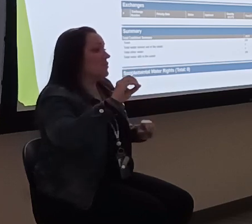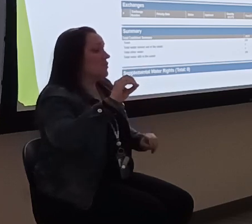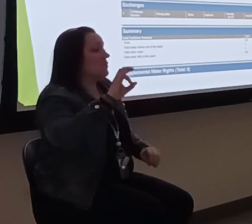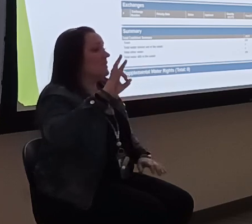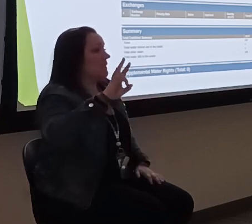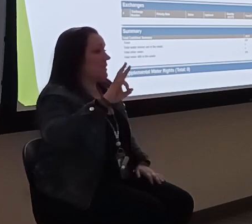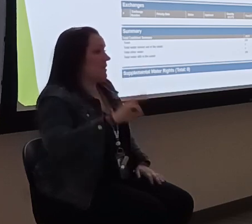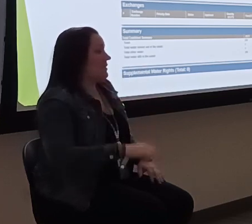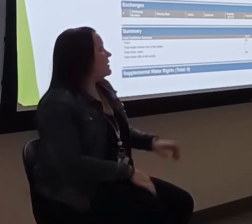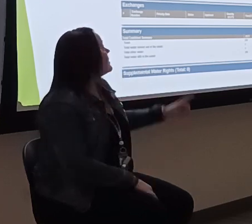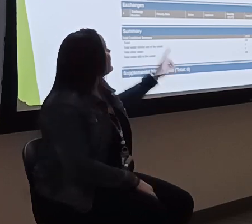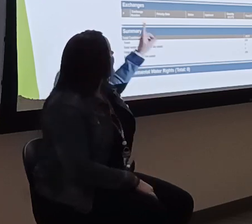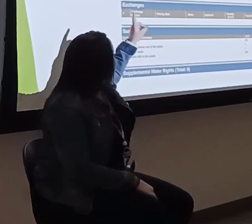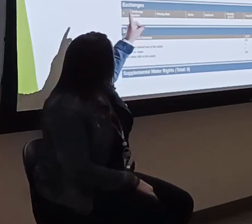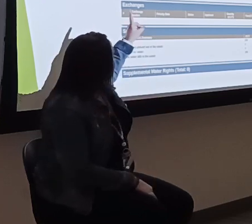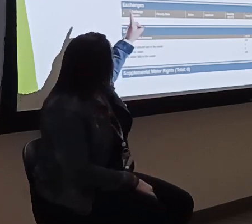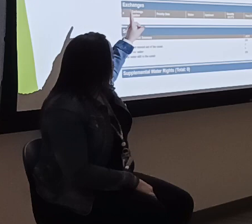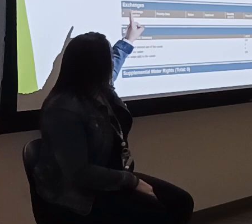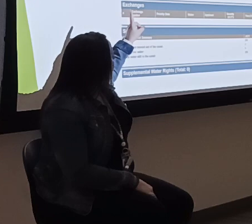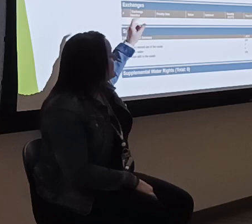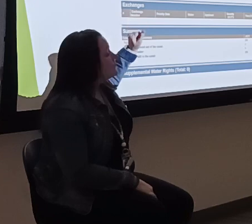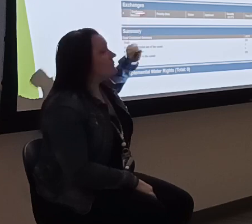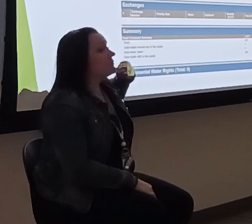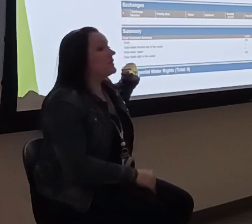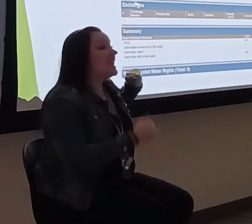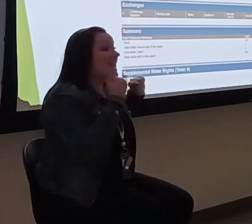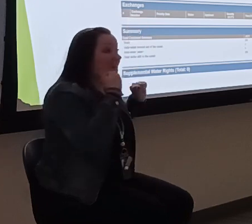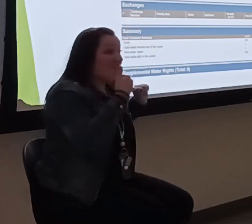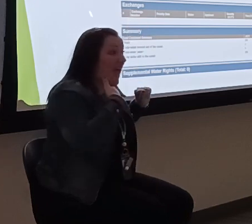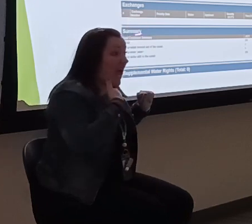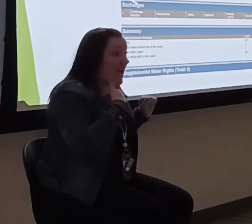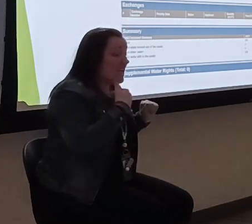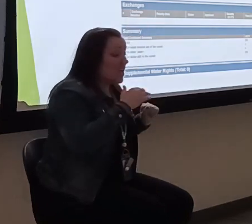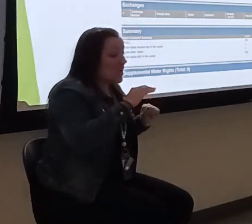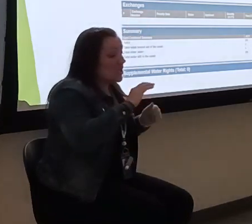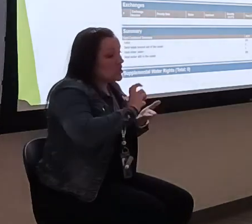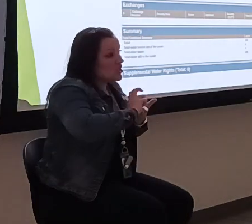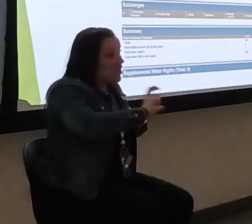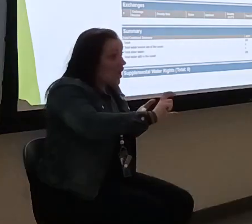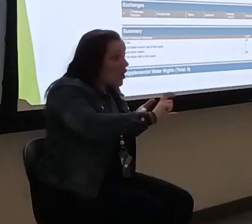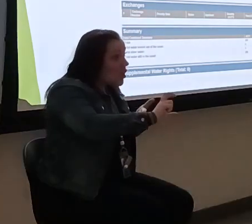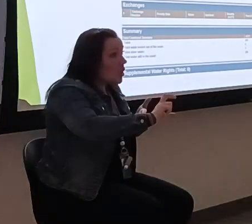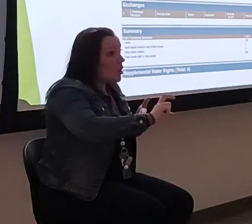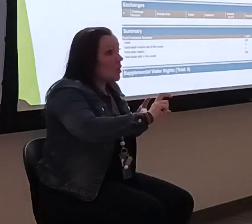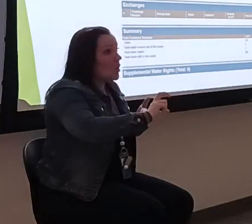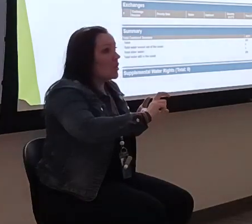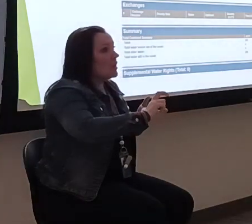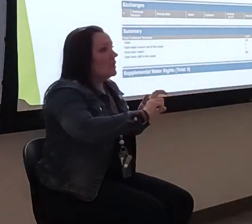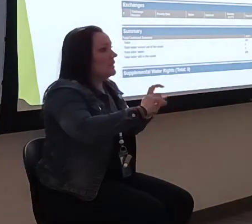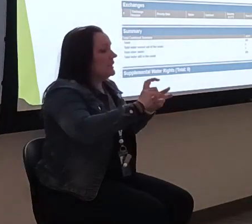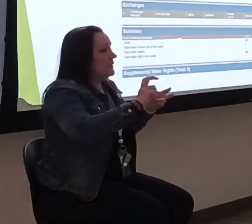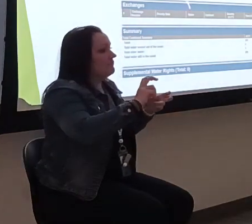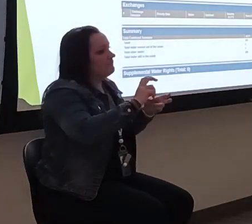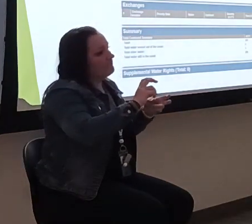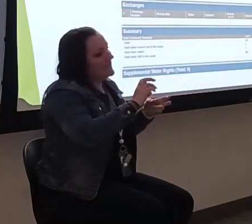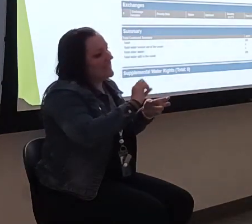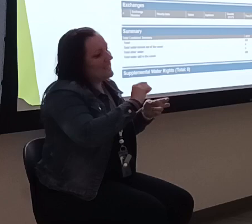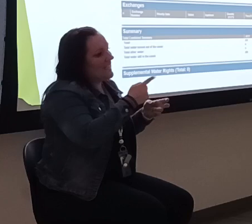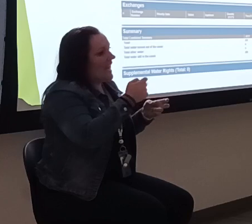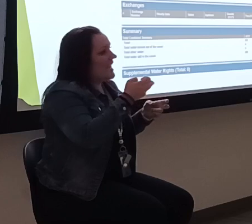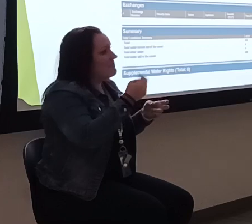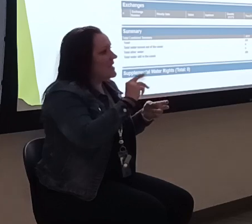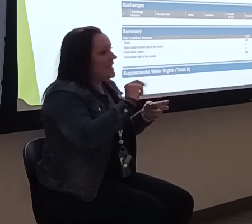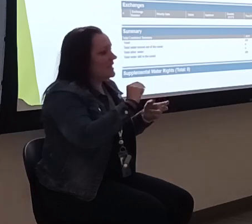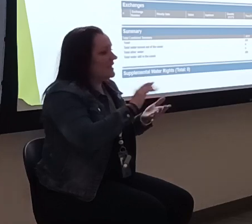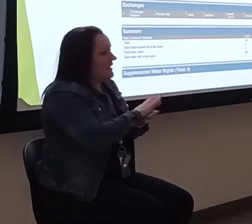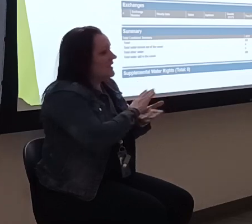35-7007. If you had share statements or exchanges that were filed based on this water right, it would also appear